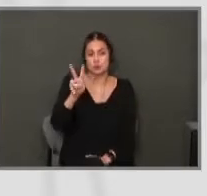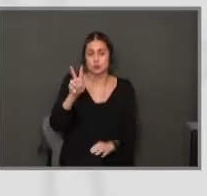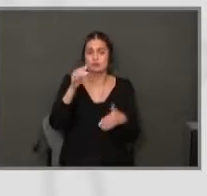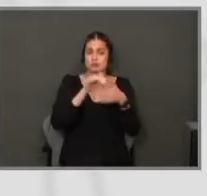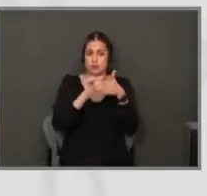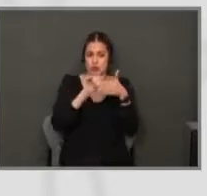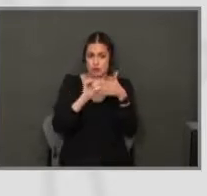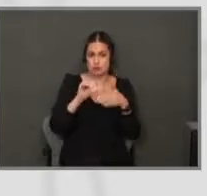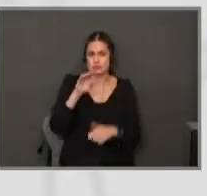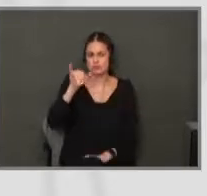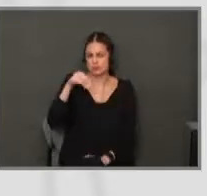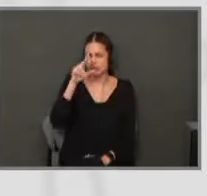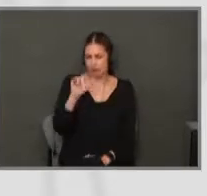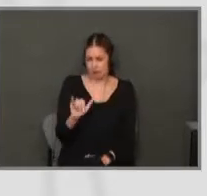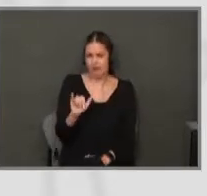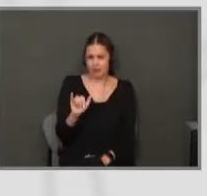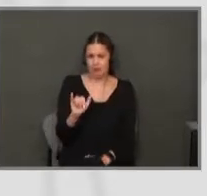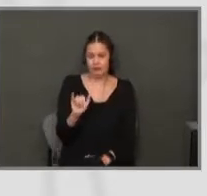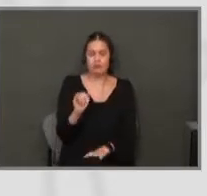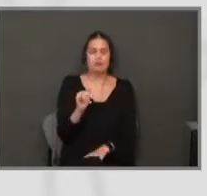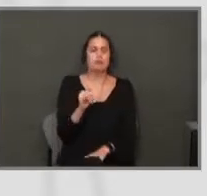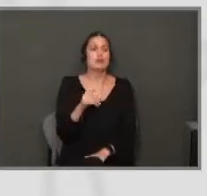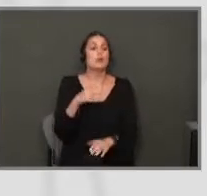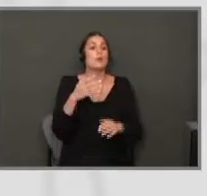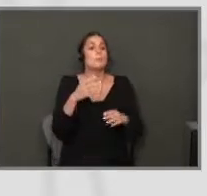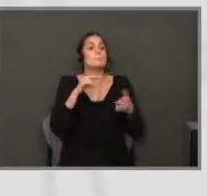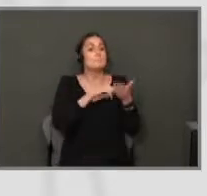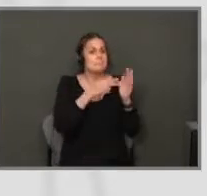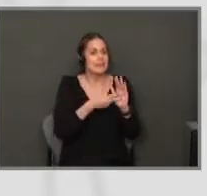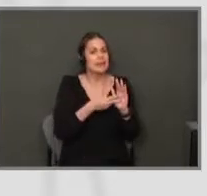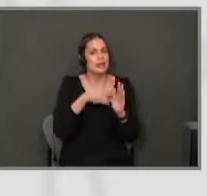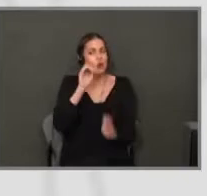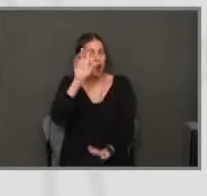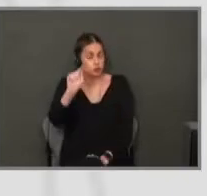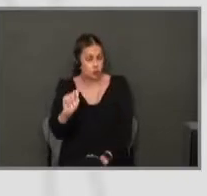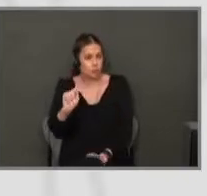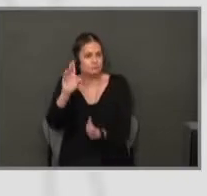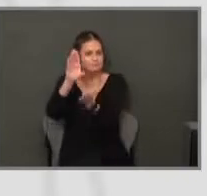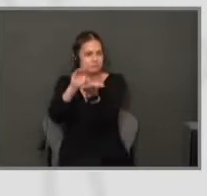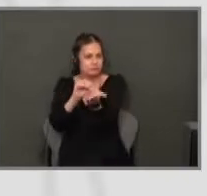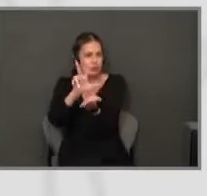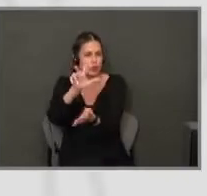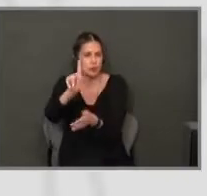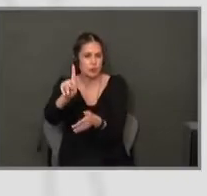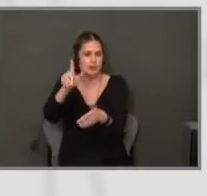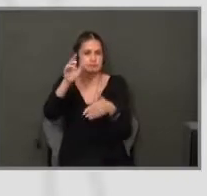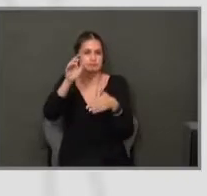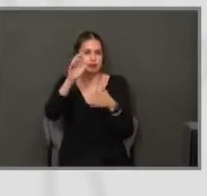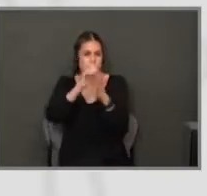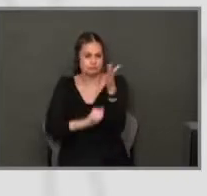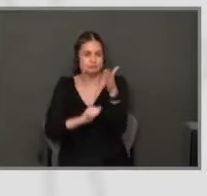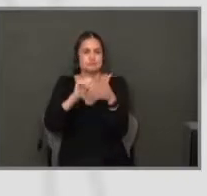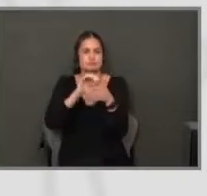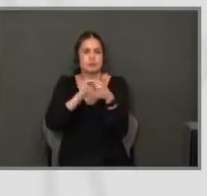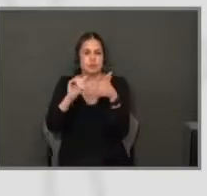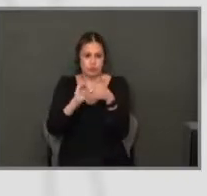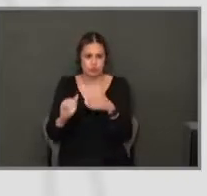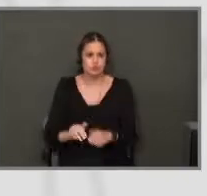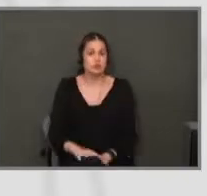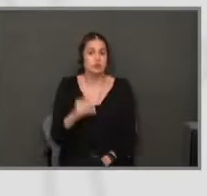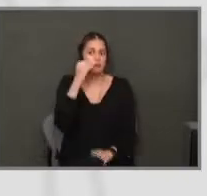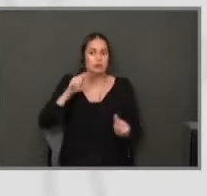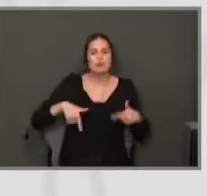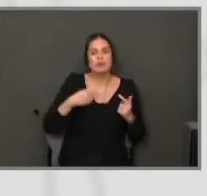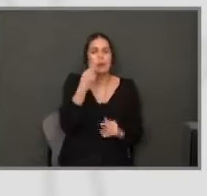July. And that average customer would get a $31 credit. Now, if you live in a one-bedroom apartment